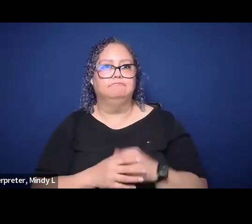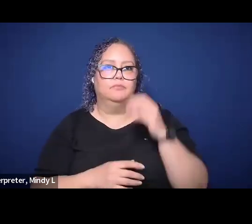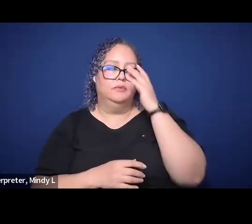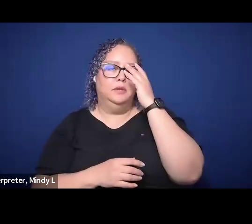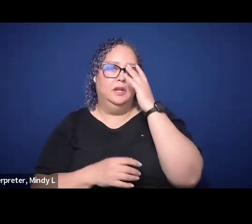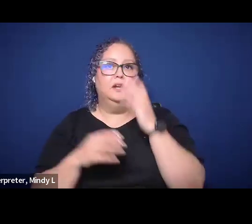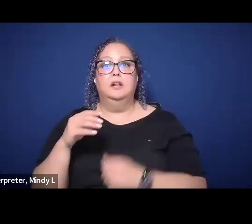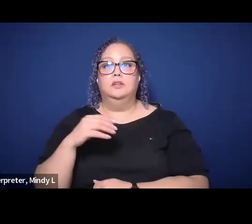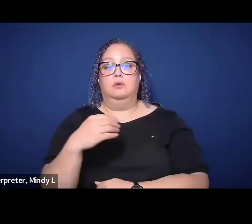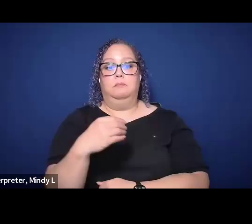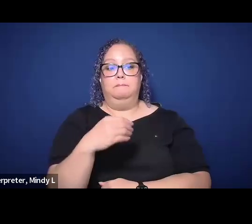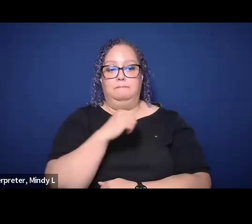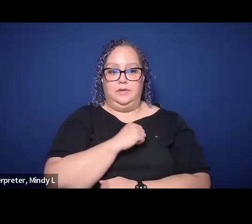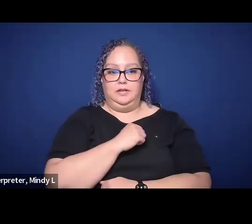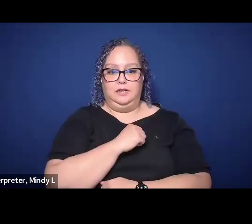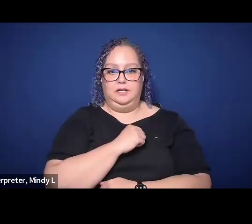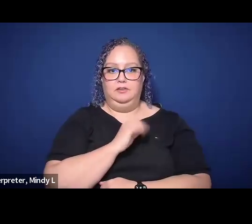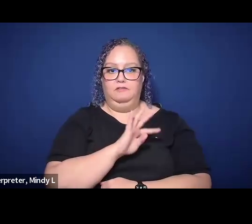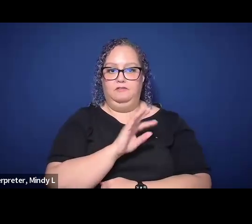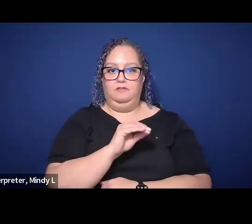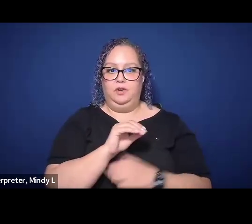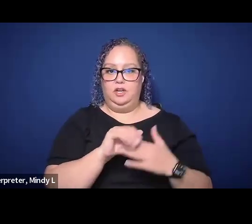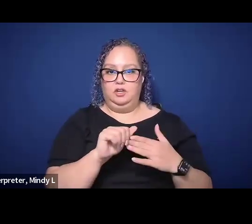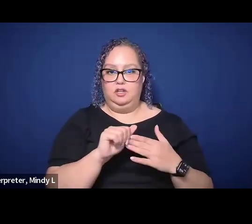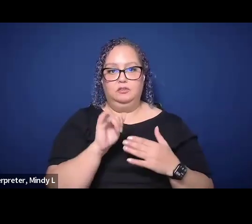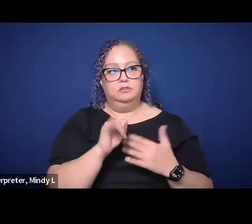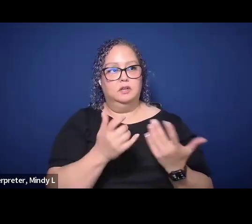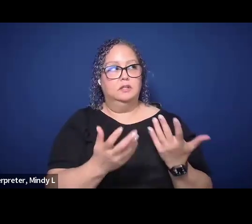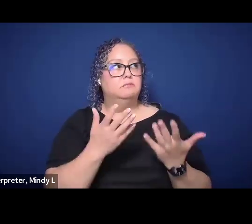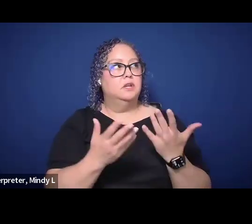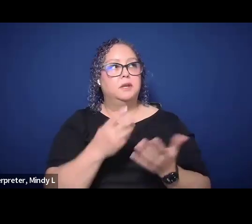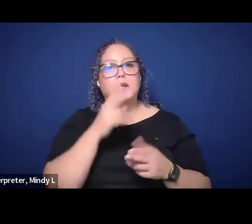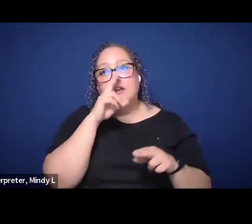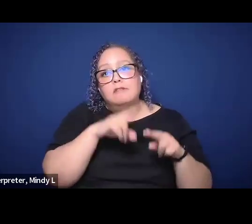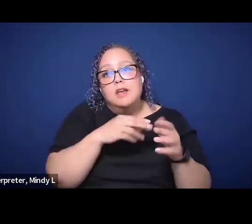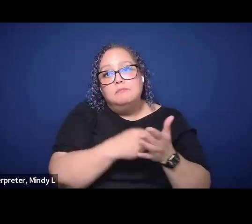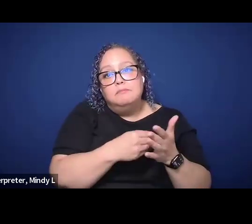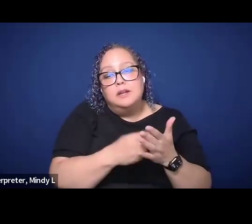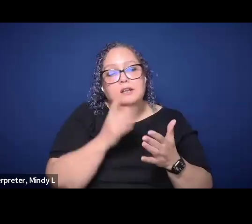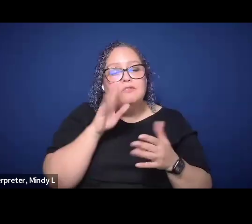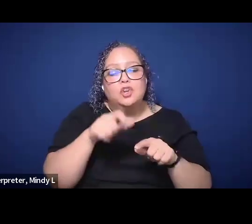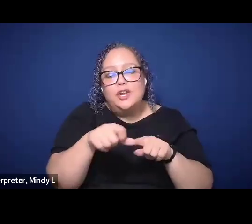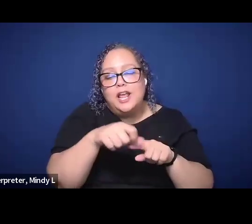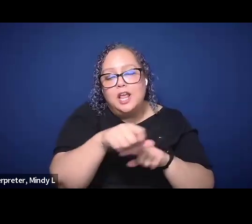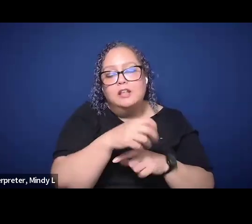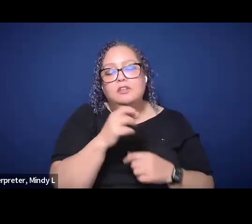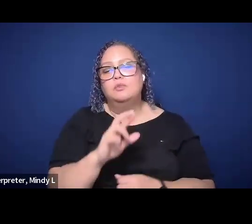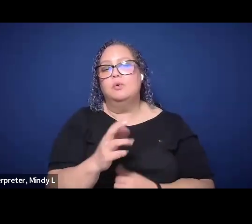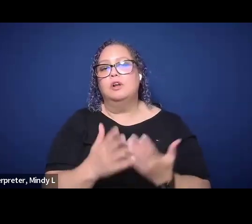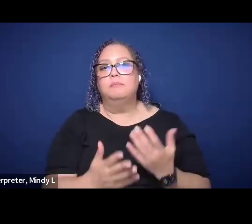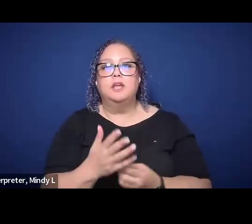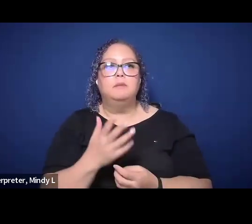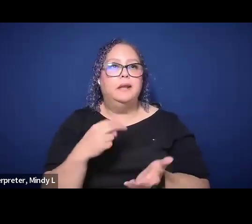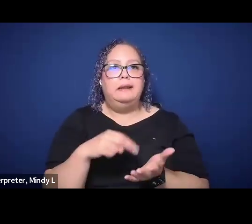yourself $40. That goes into your household. Maybe that's fun money that you go and get your nails done with, or take a